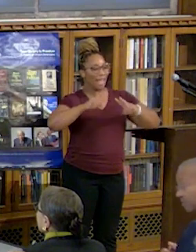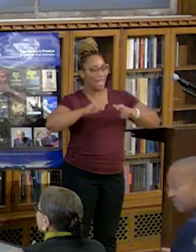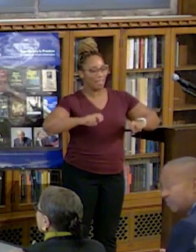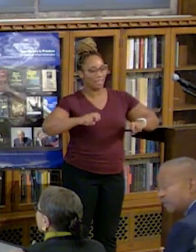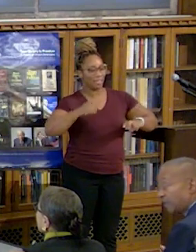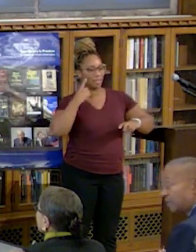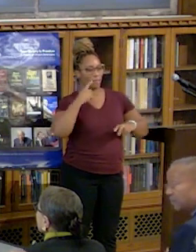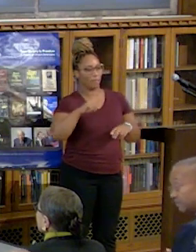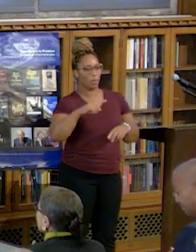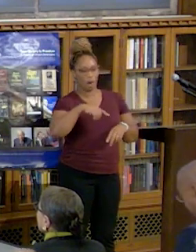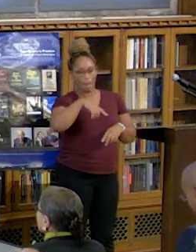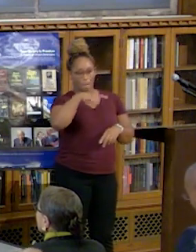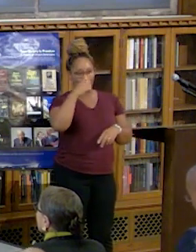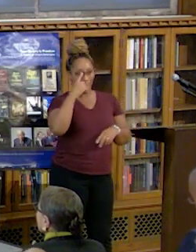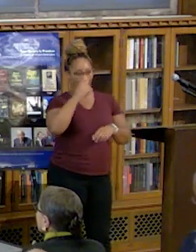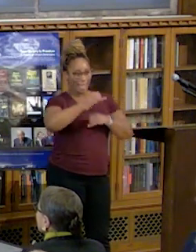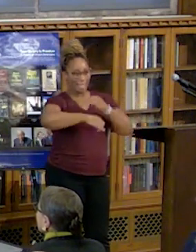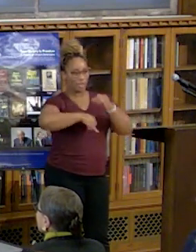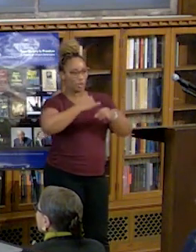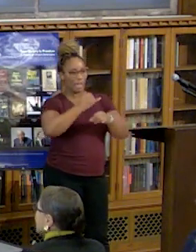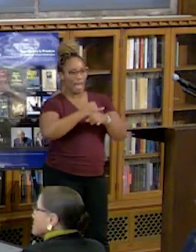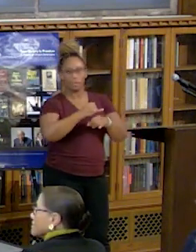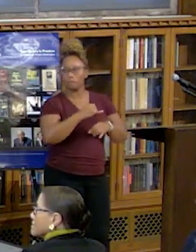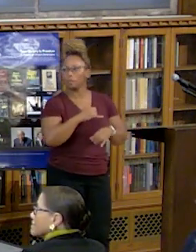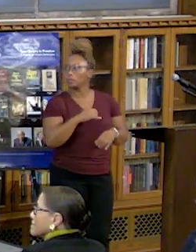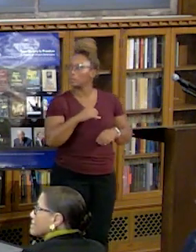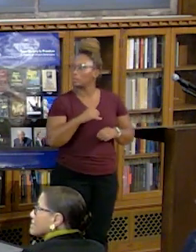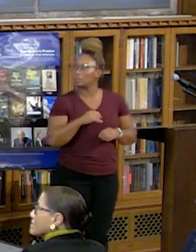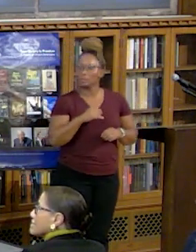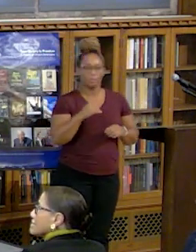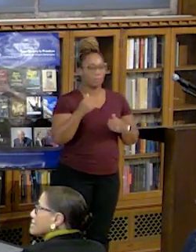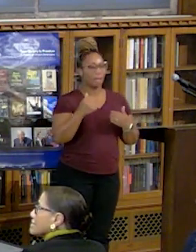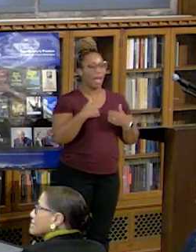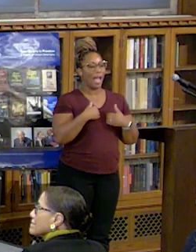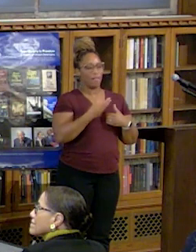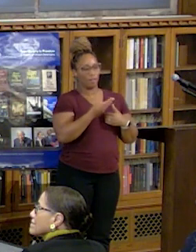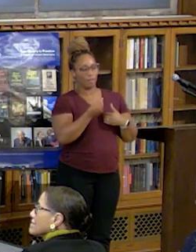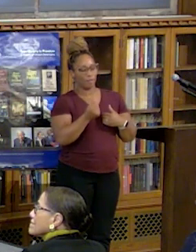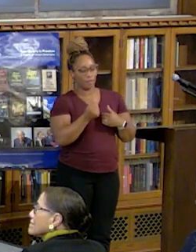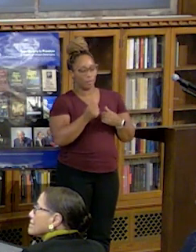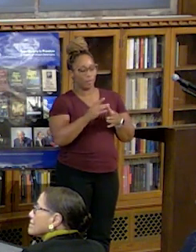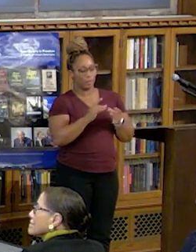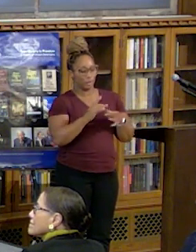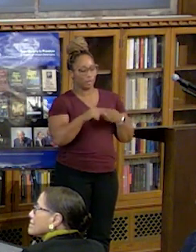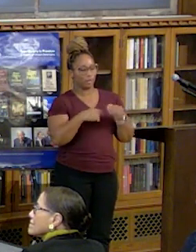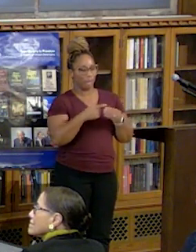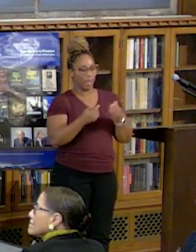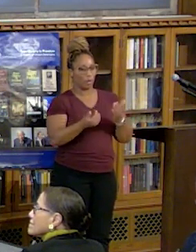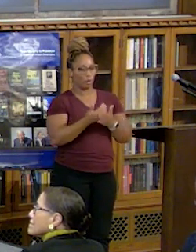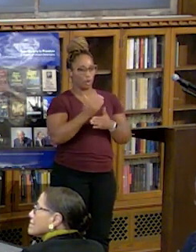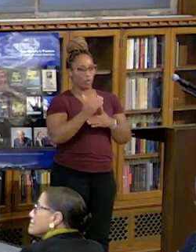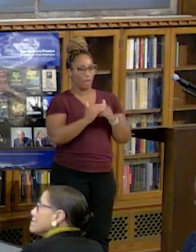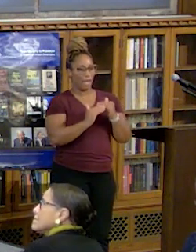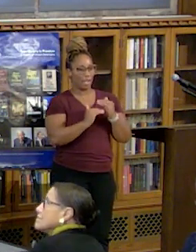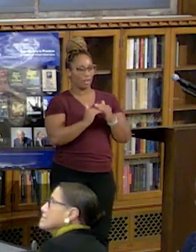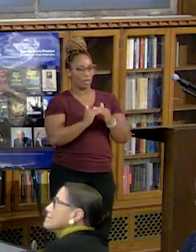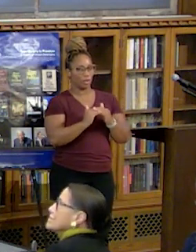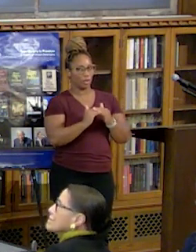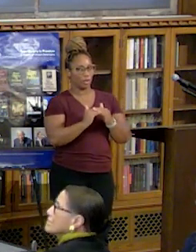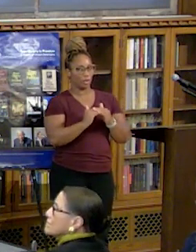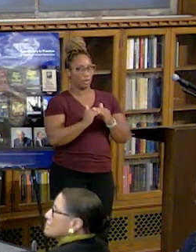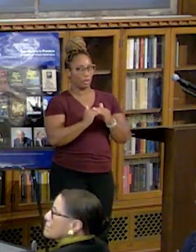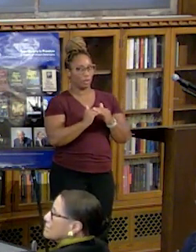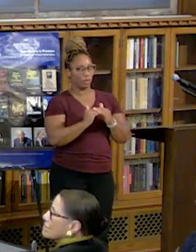internationalism good I do actually have a couple of words to say about new layers um and